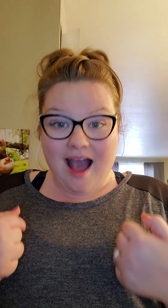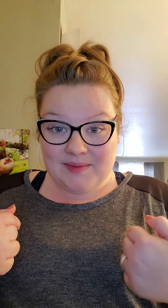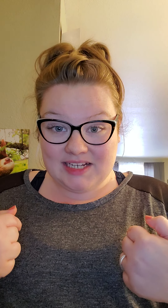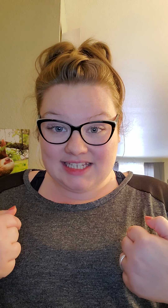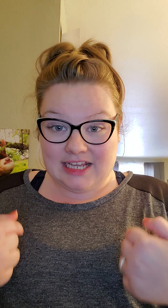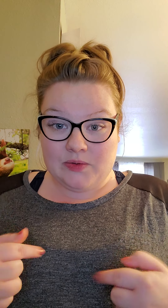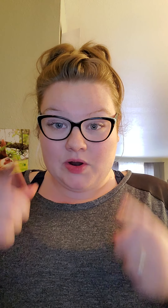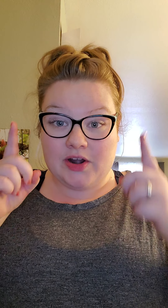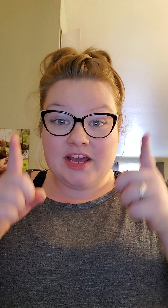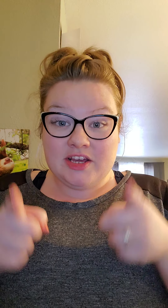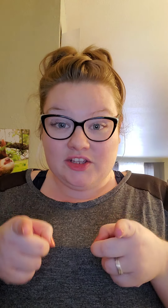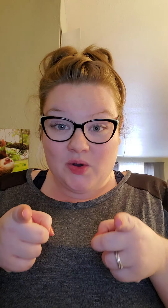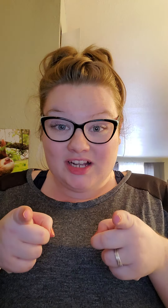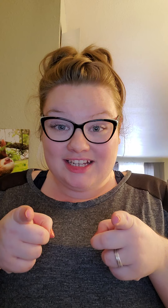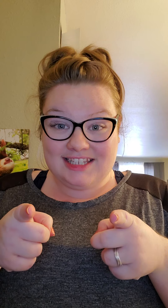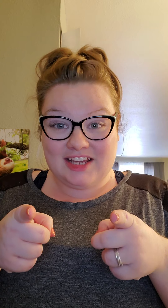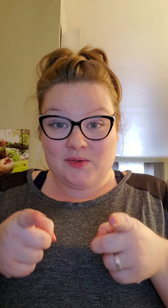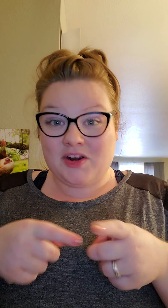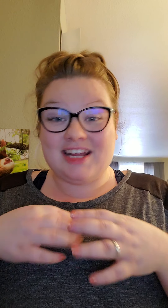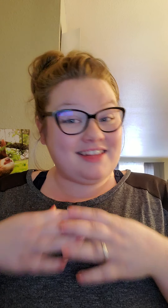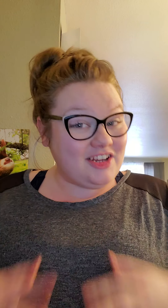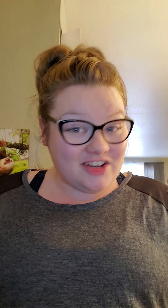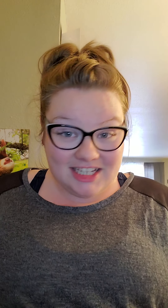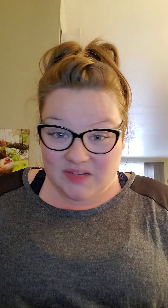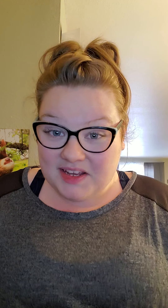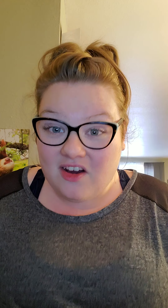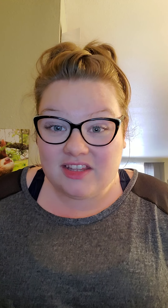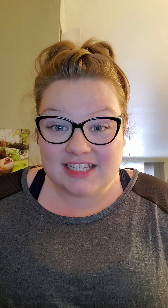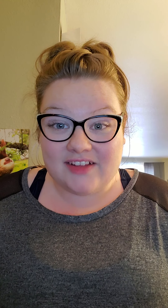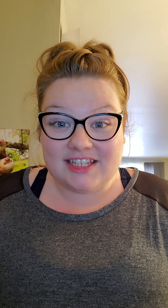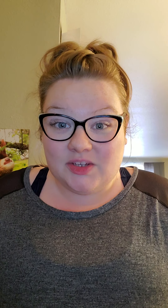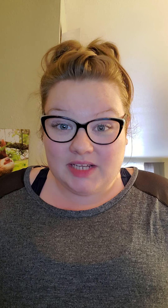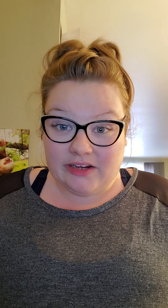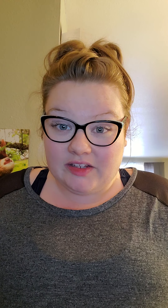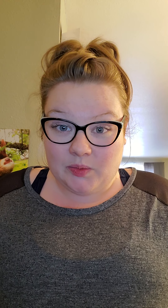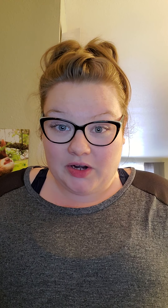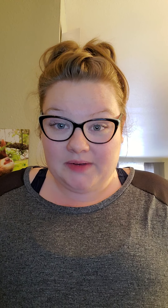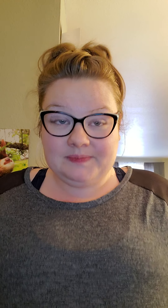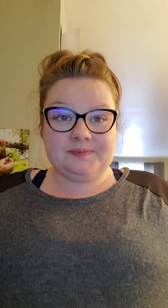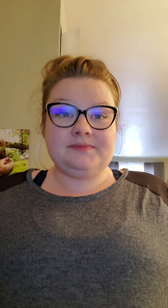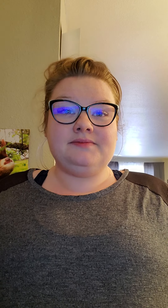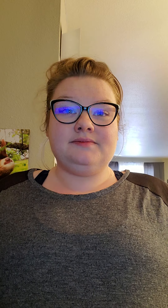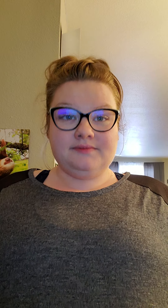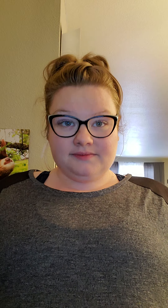I'm going to say the word. You're going to say the word. And then you're going to tell me all the sounds that you hear in the word. Side.